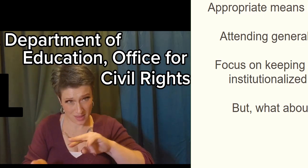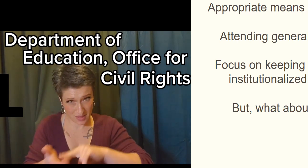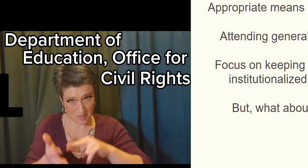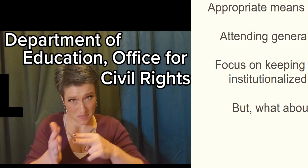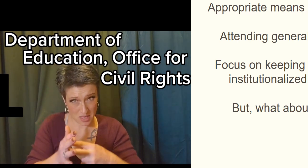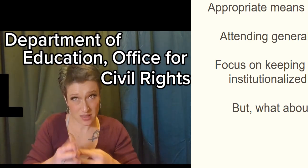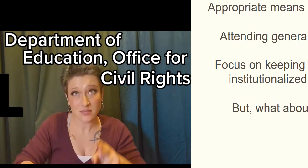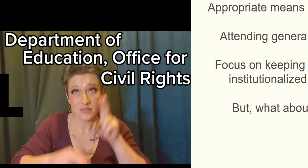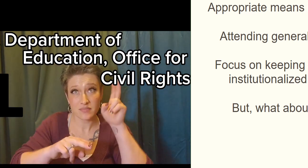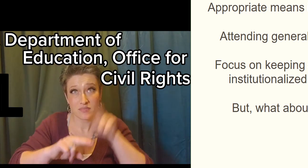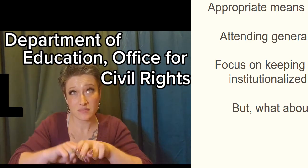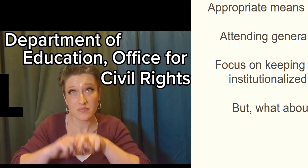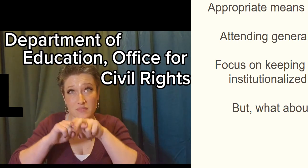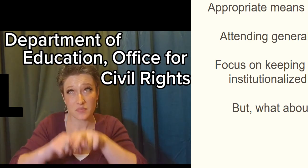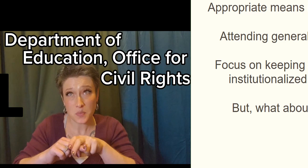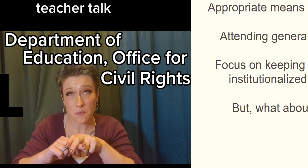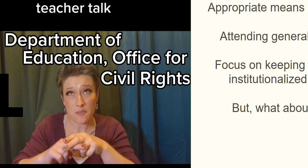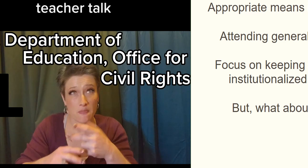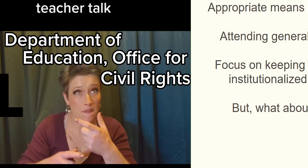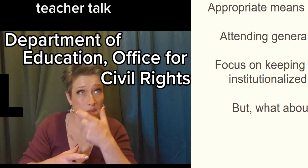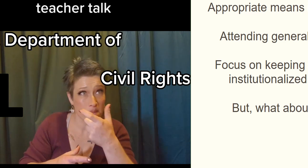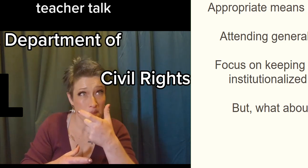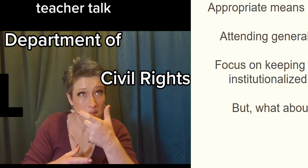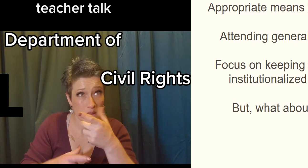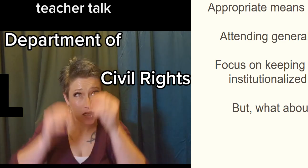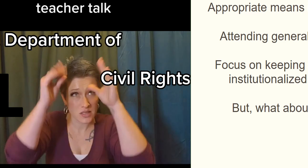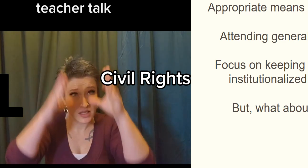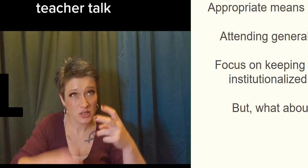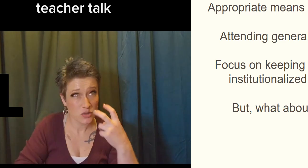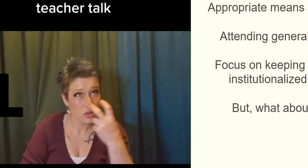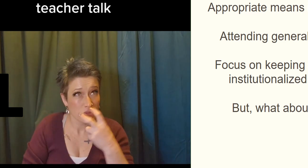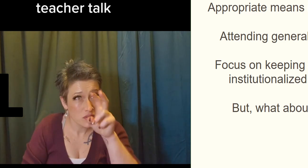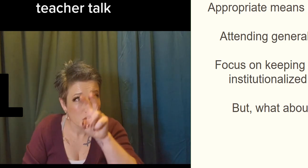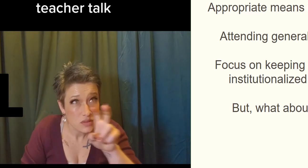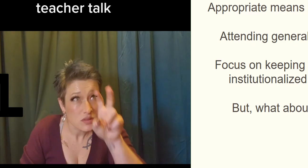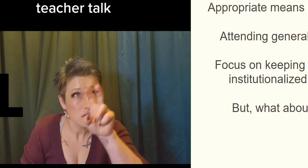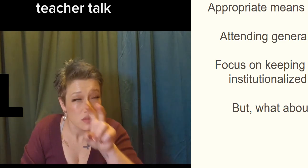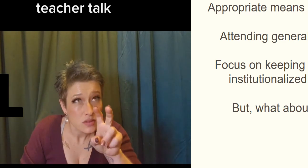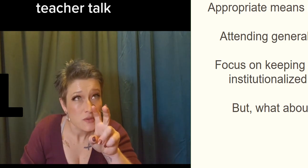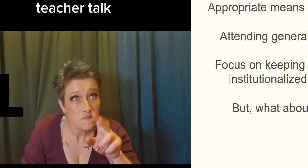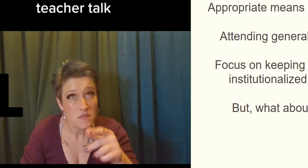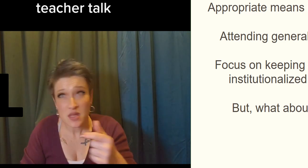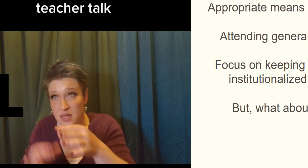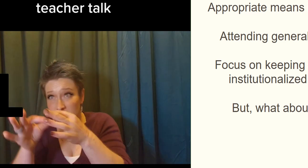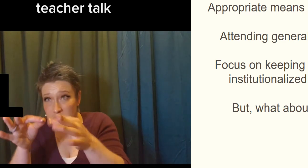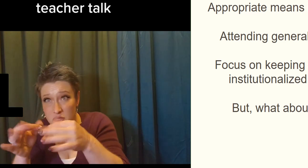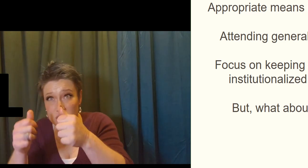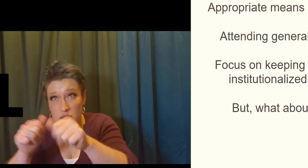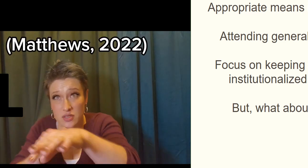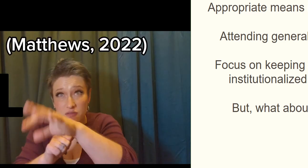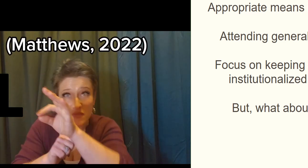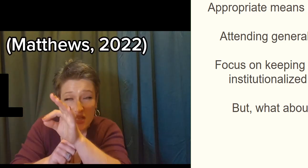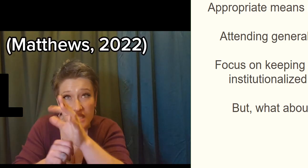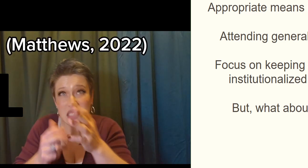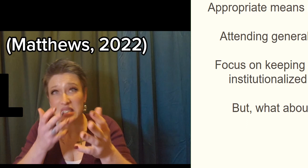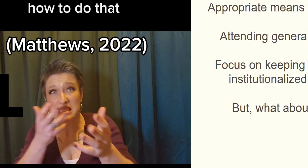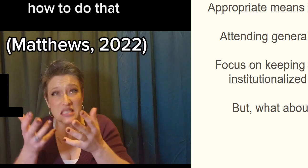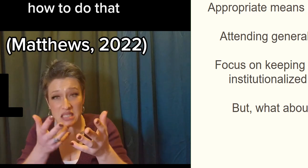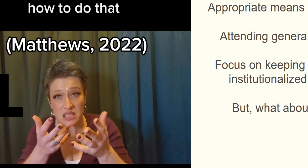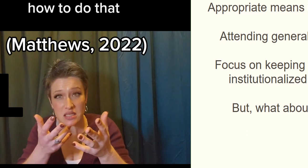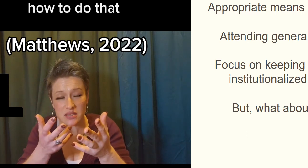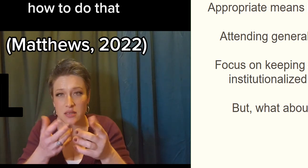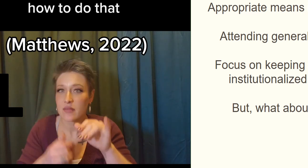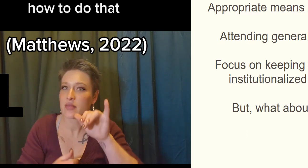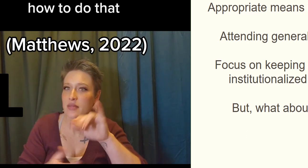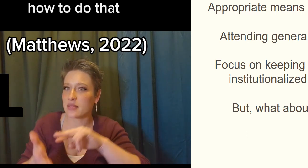mean? Does that mean sitting in a classroom, watching the teacher talk, trying to speech read, or trying to